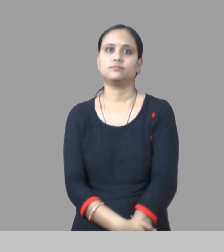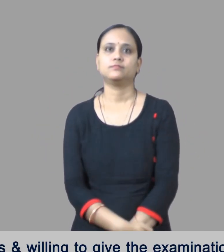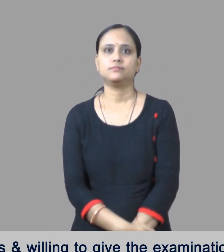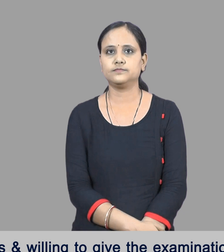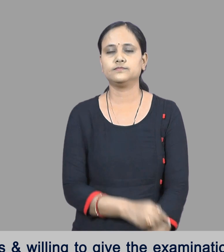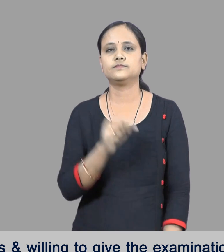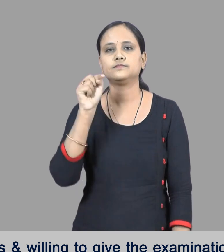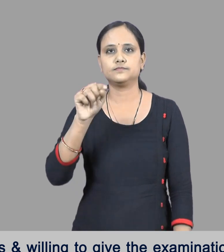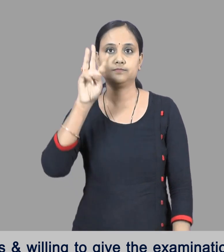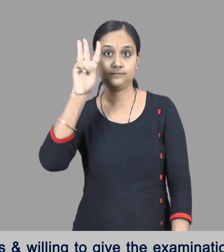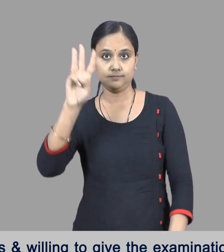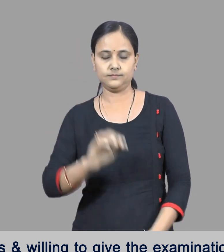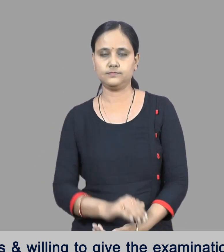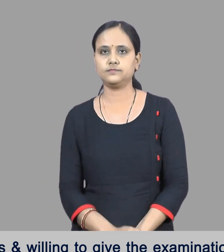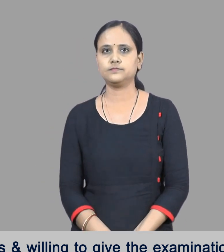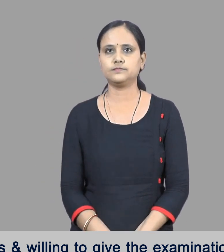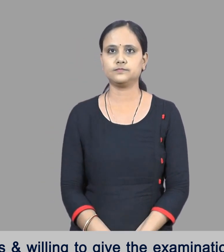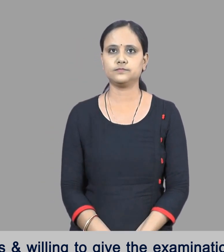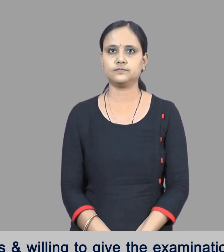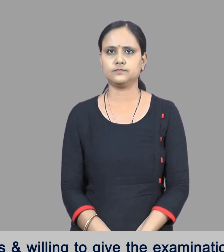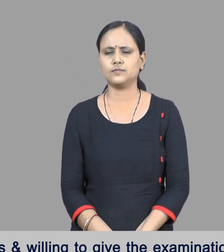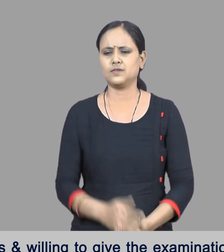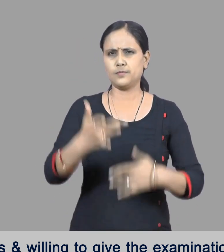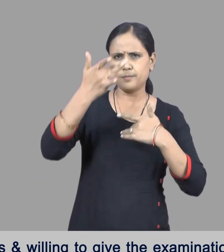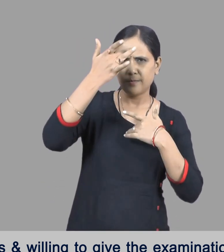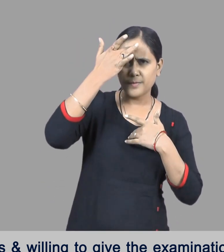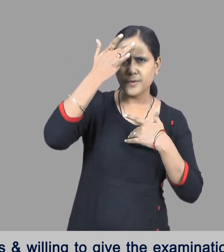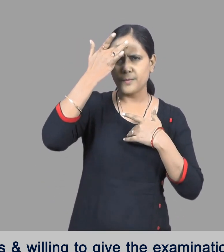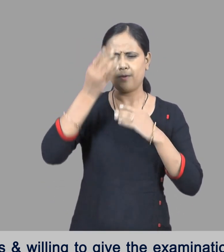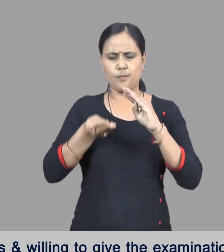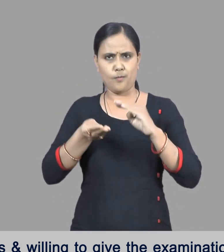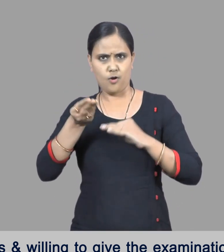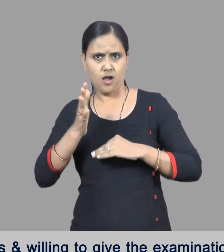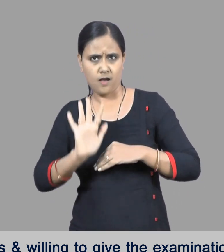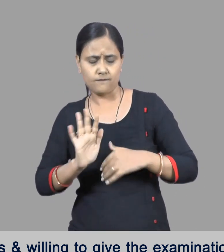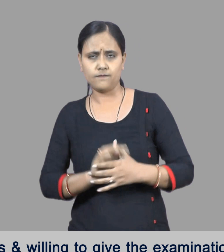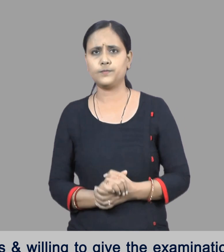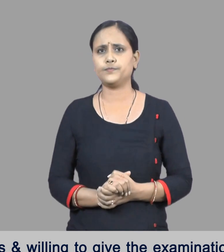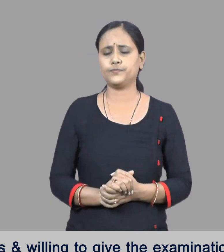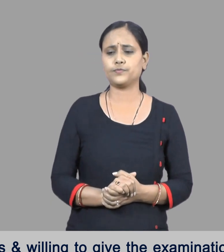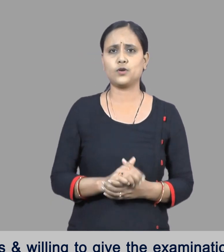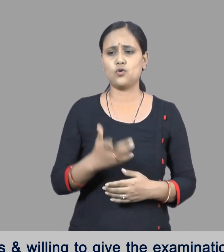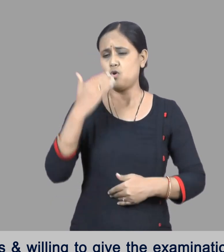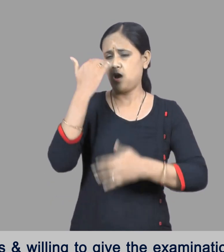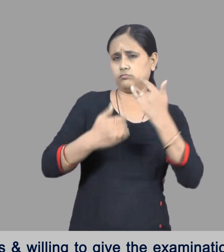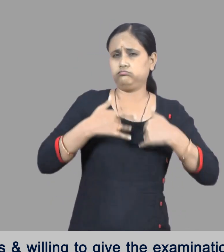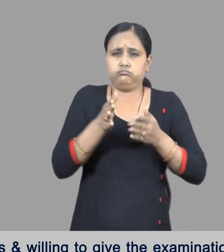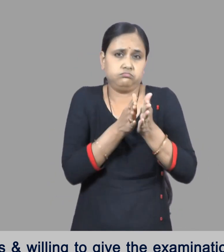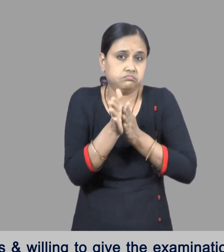3. Examinees exhibited symptoms and willing to give